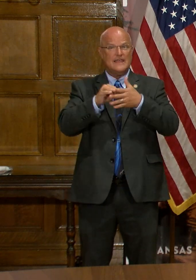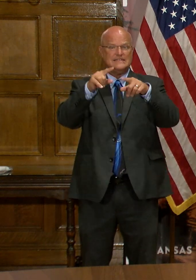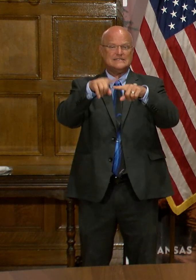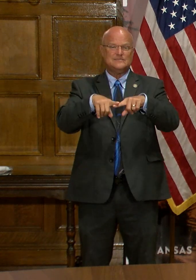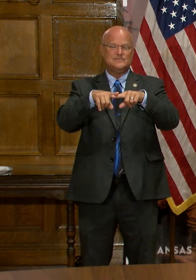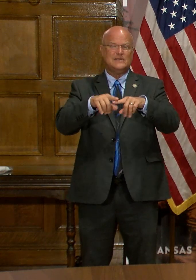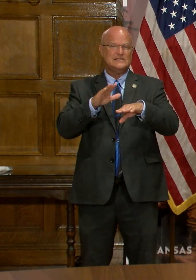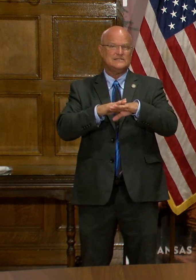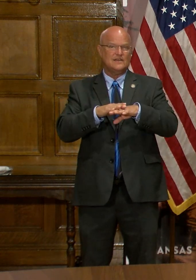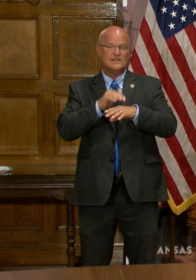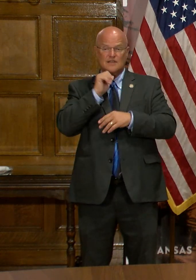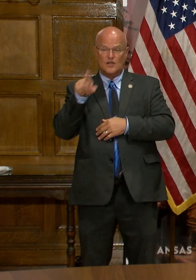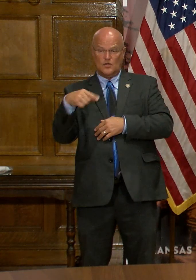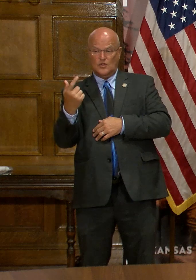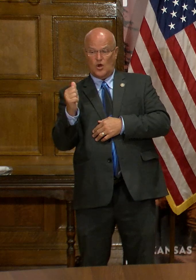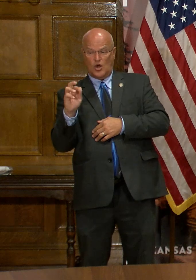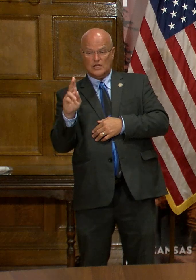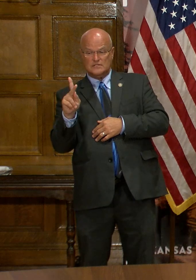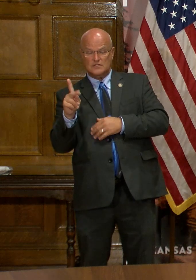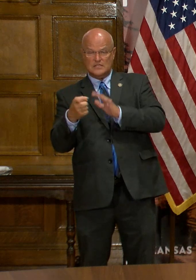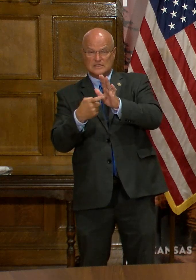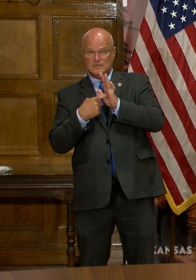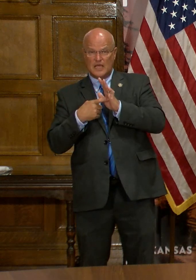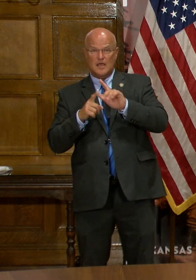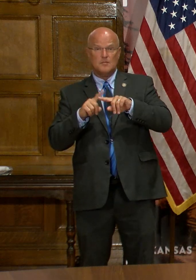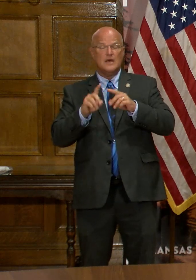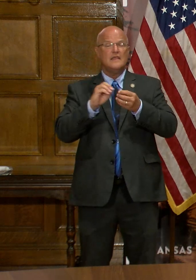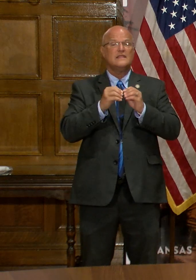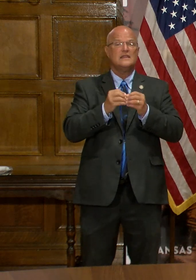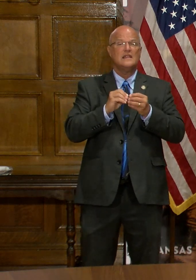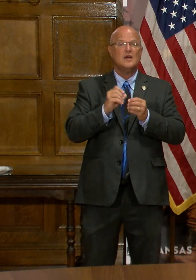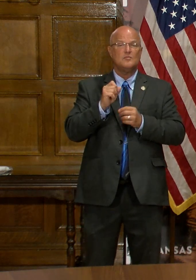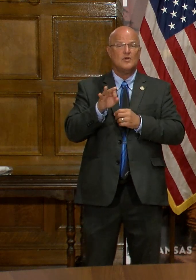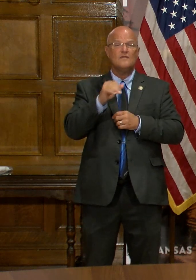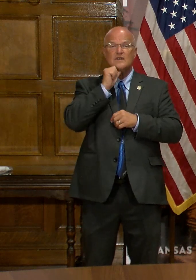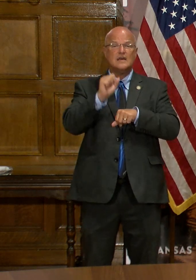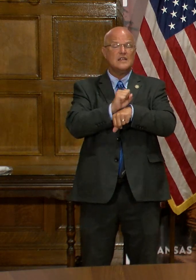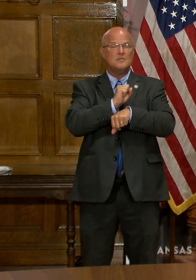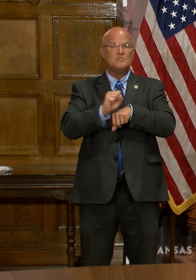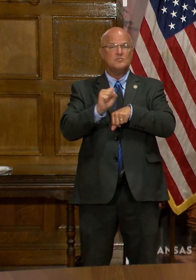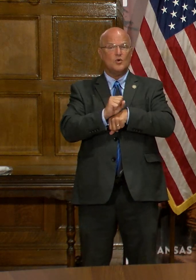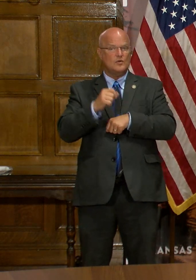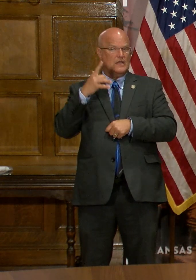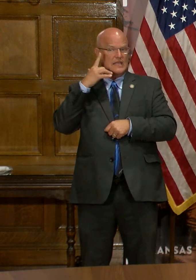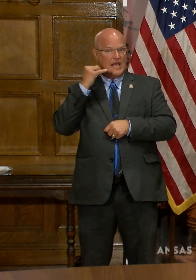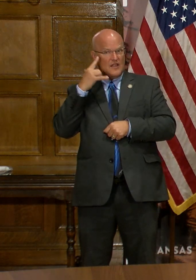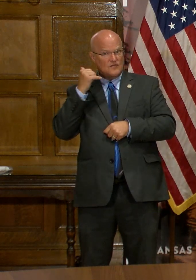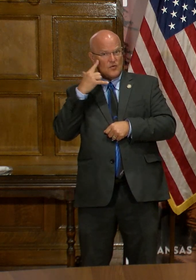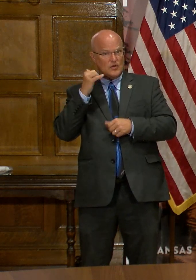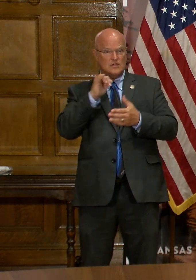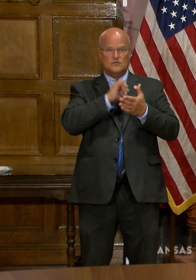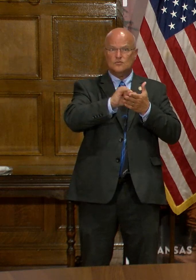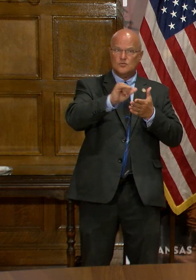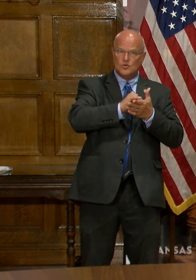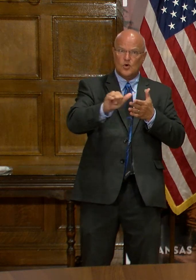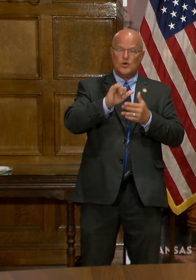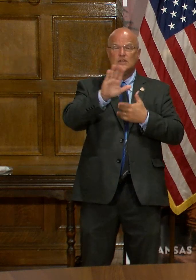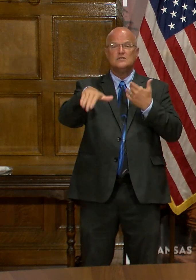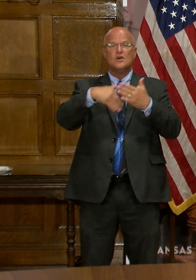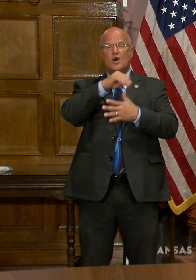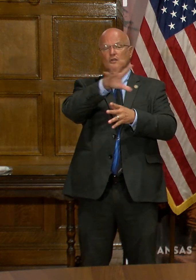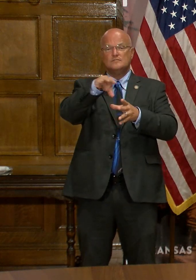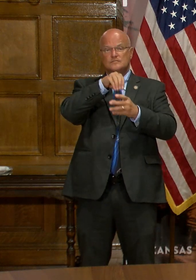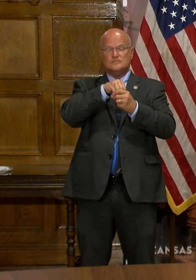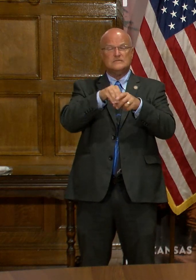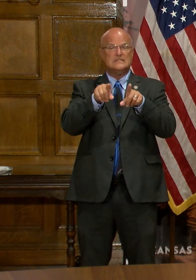depends upon not just Arkansas's demand, but the number of unemployed in California or New York is all a part